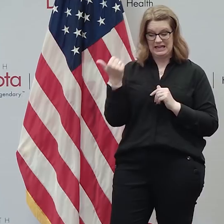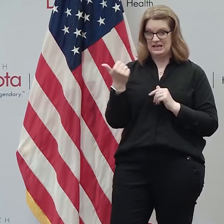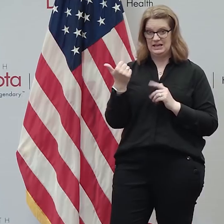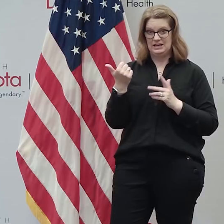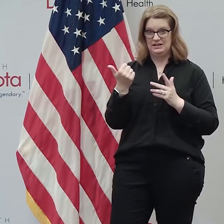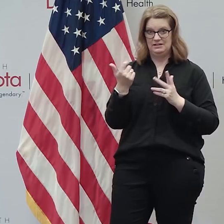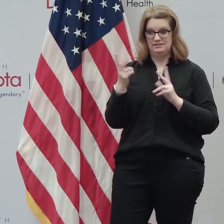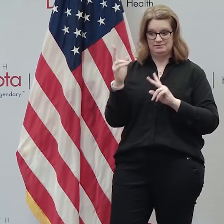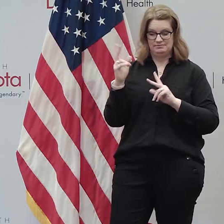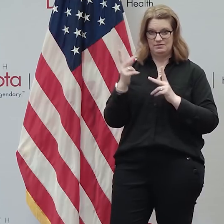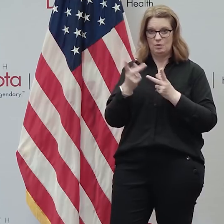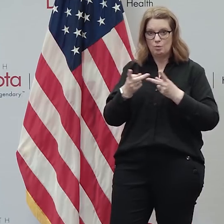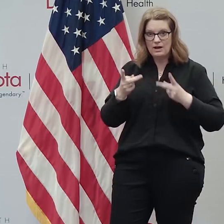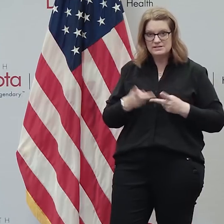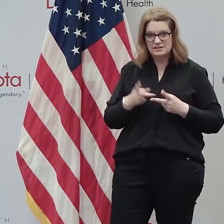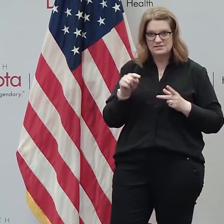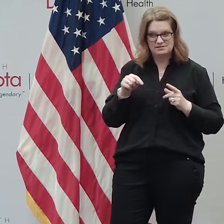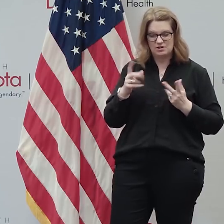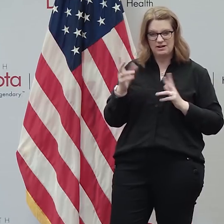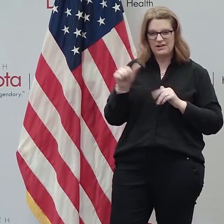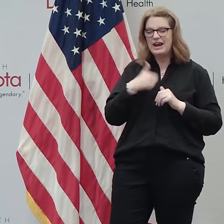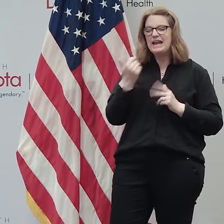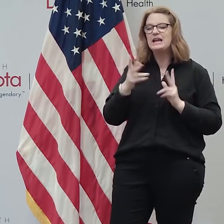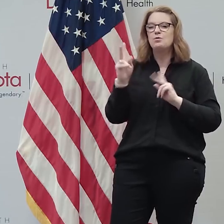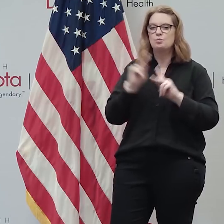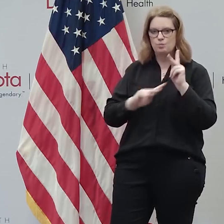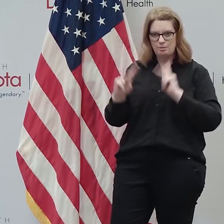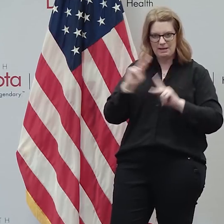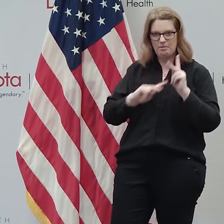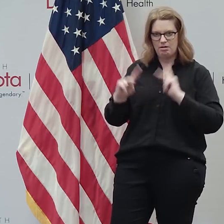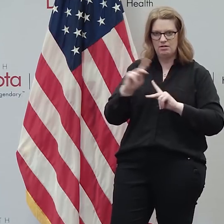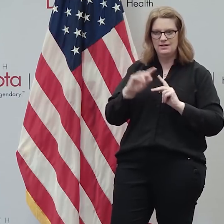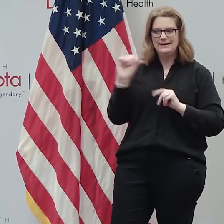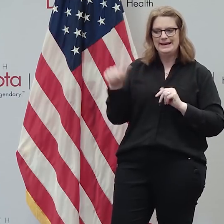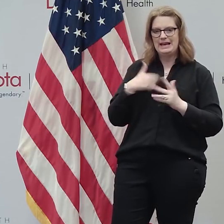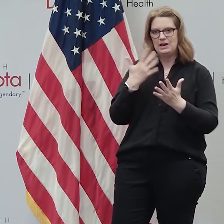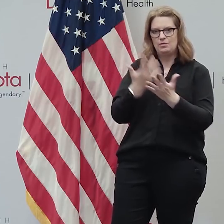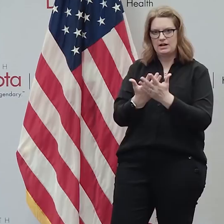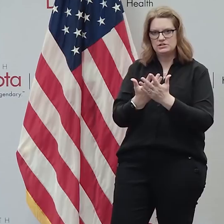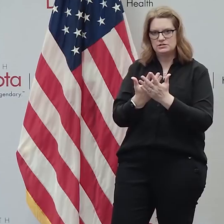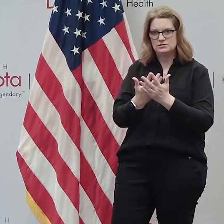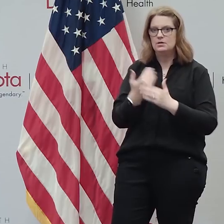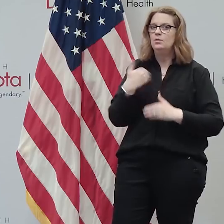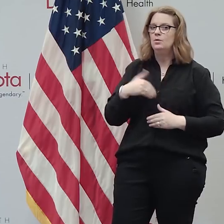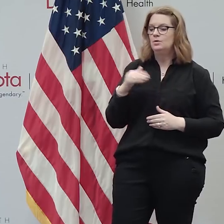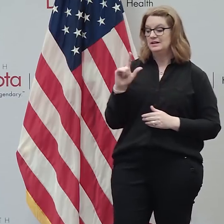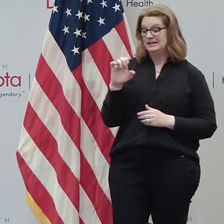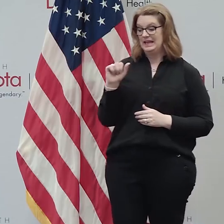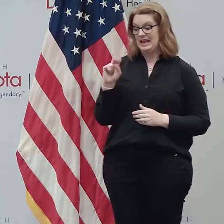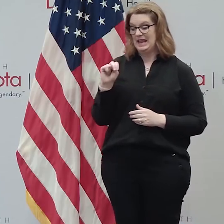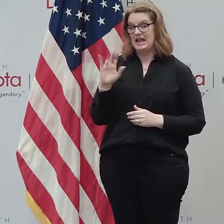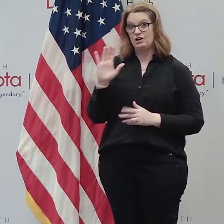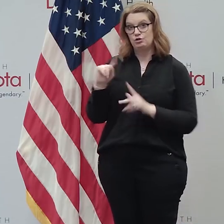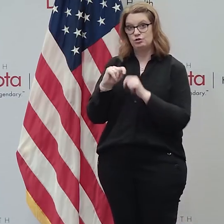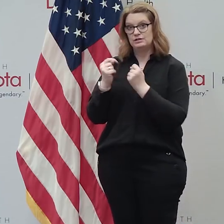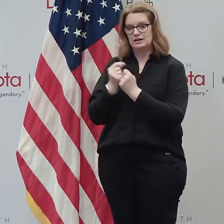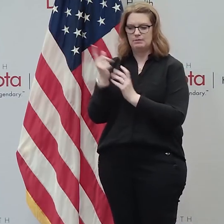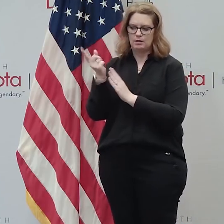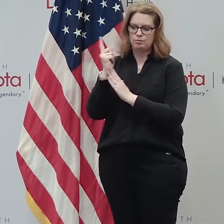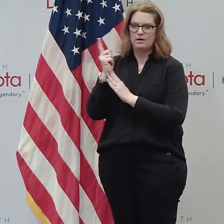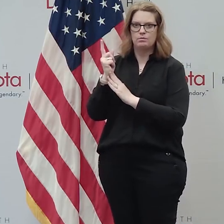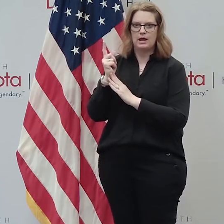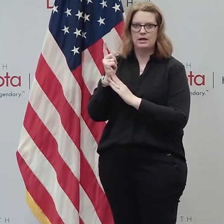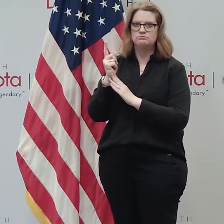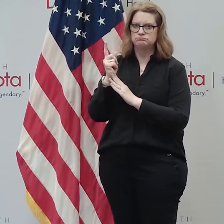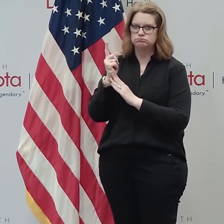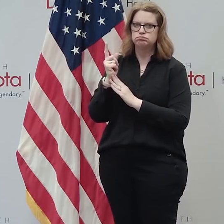correction facility in North Dakota. That is a rarity, and I credit a lot of that to early actions taken by Leanne and her team. And because of